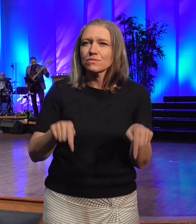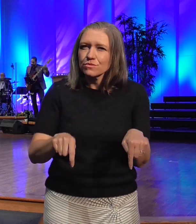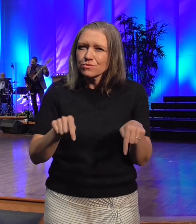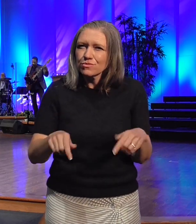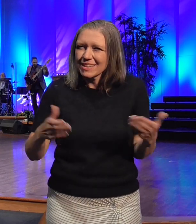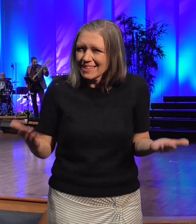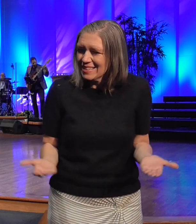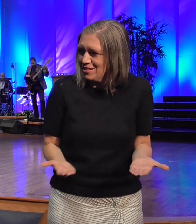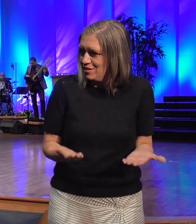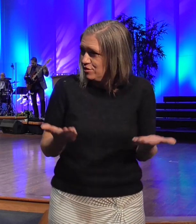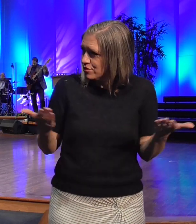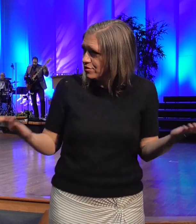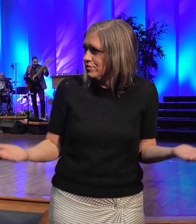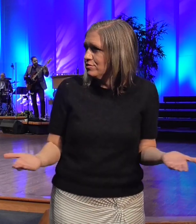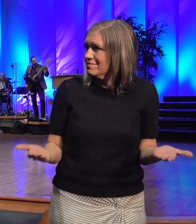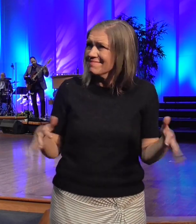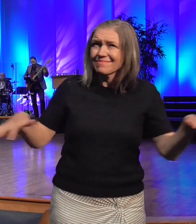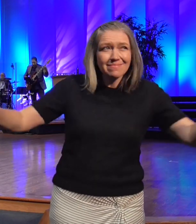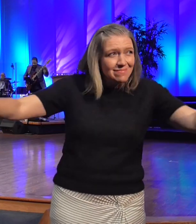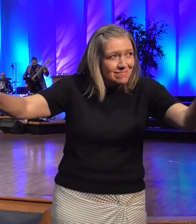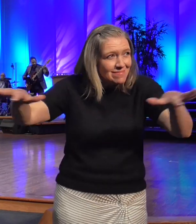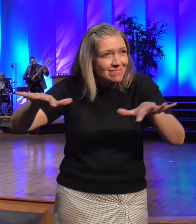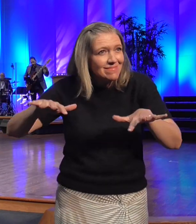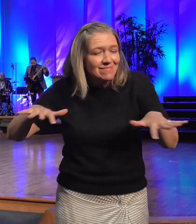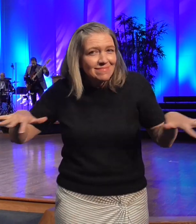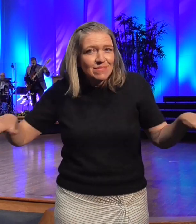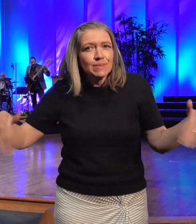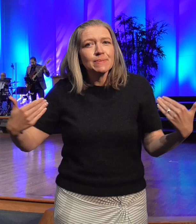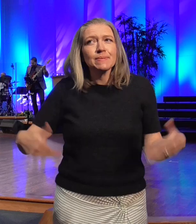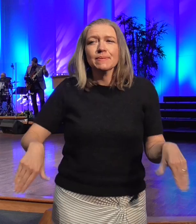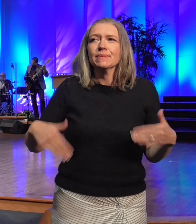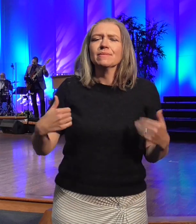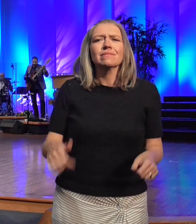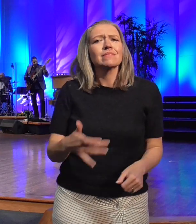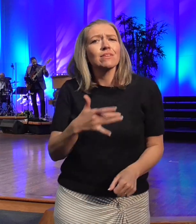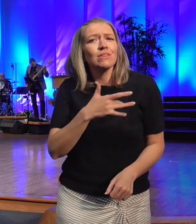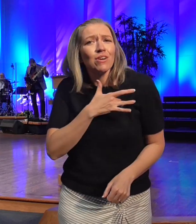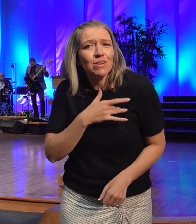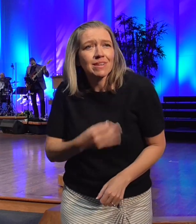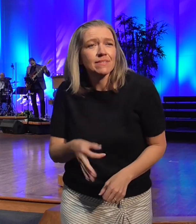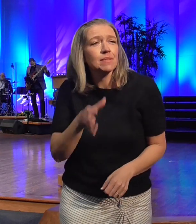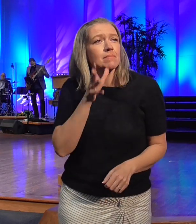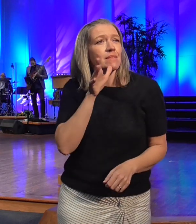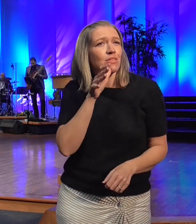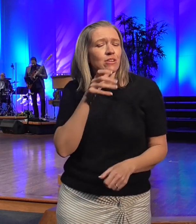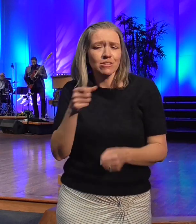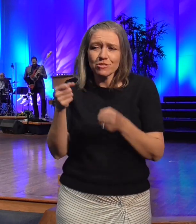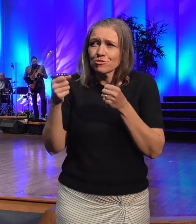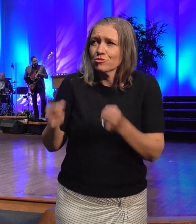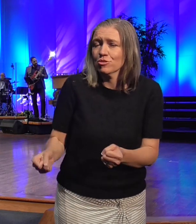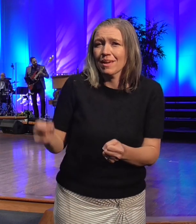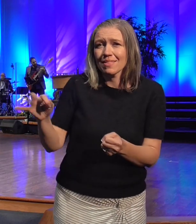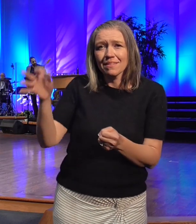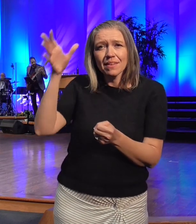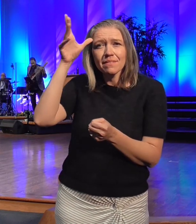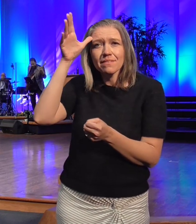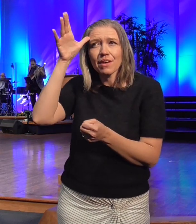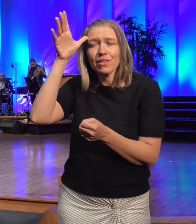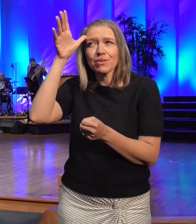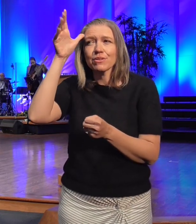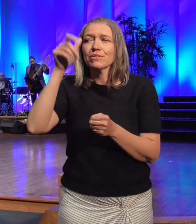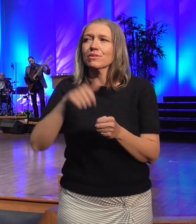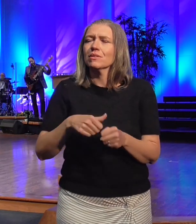Right here. Oh, with the heart of a mother, strength of a